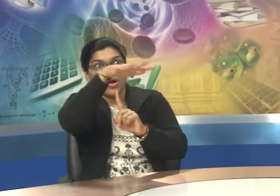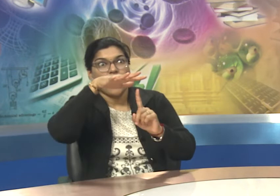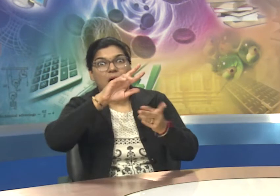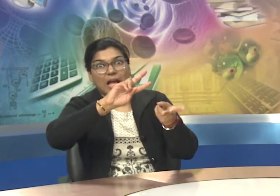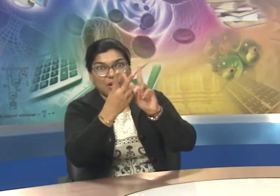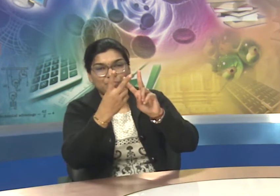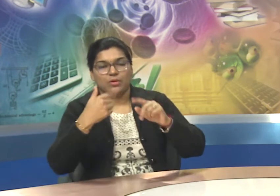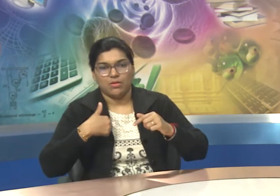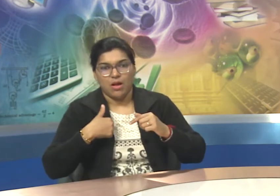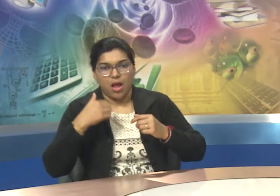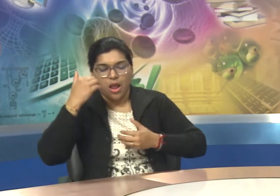the surrounding air.